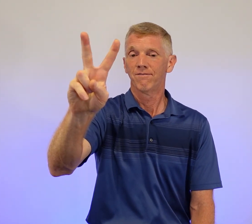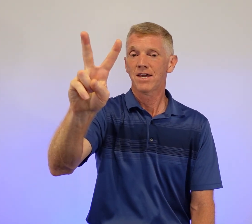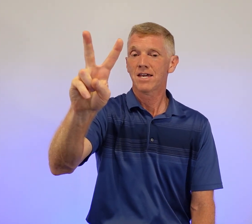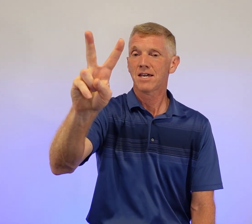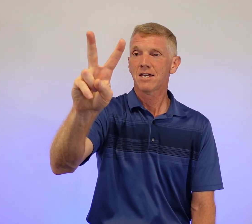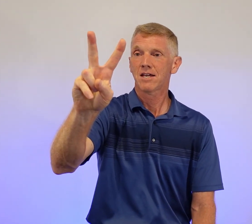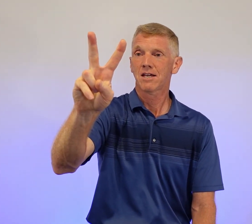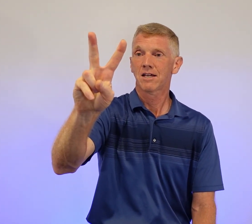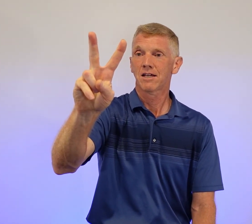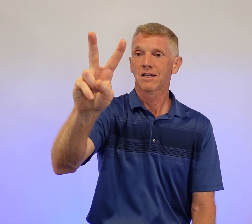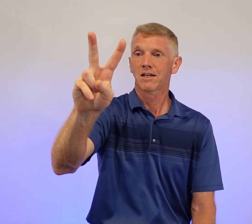V.